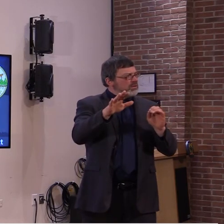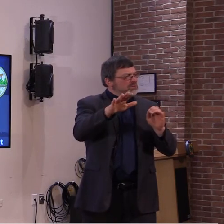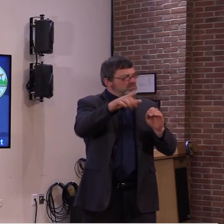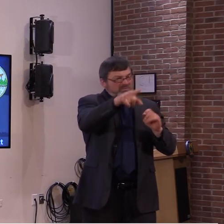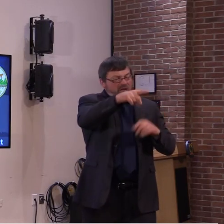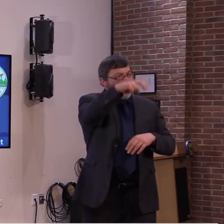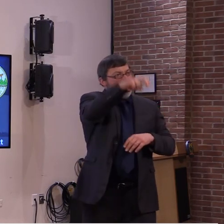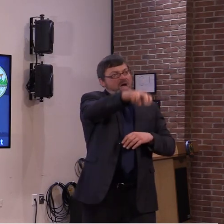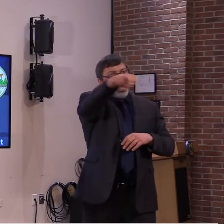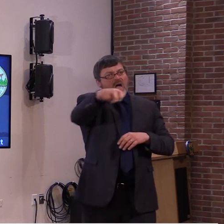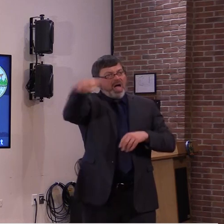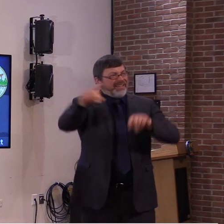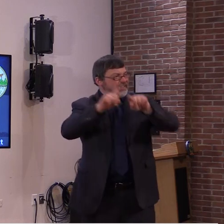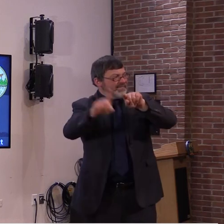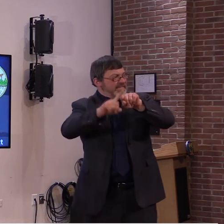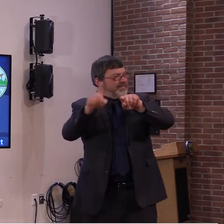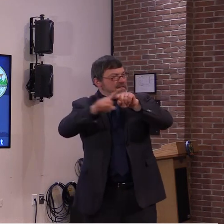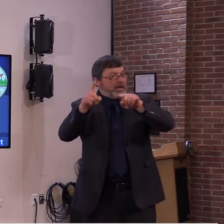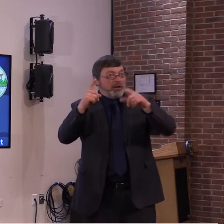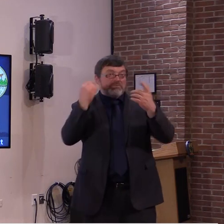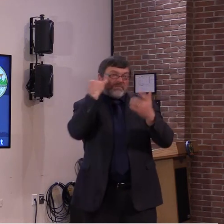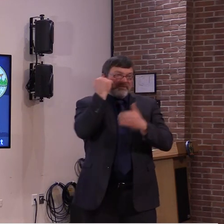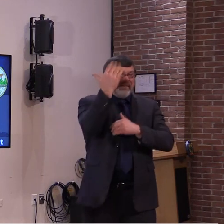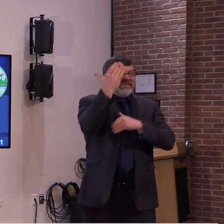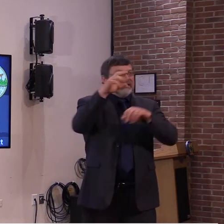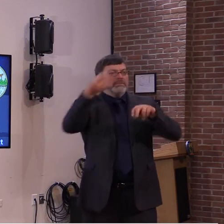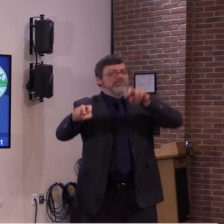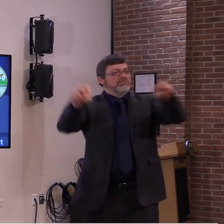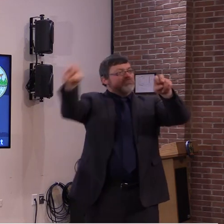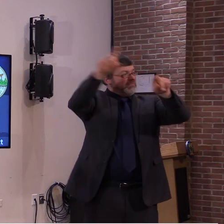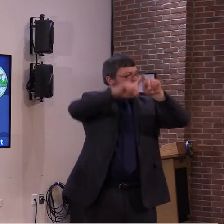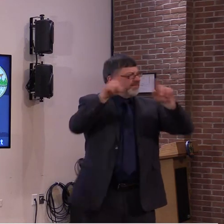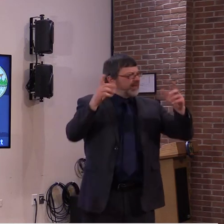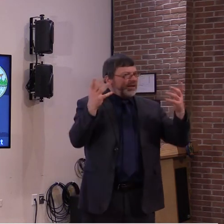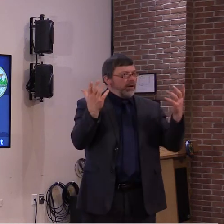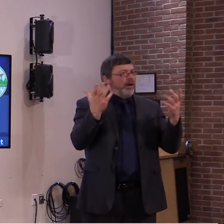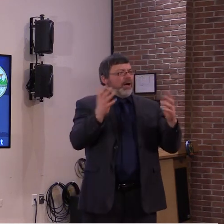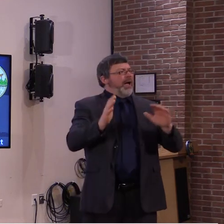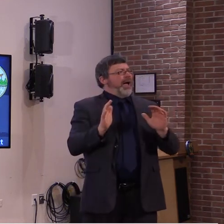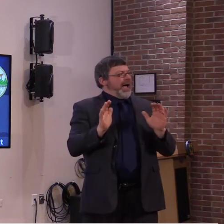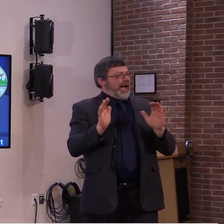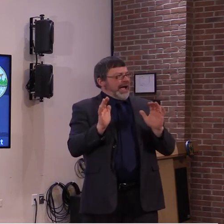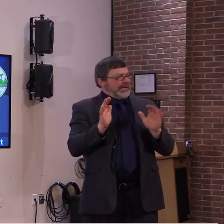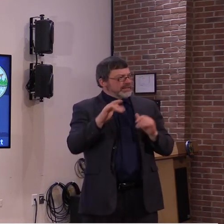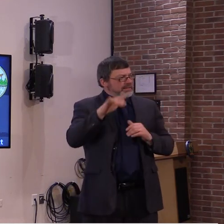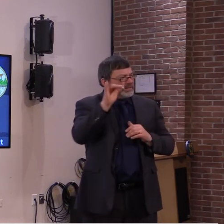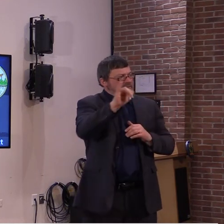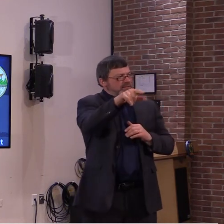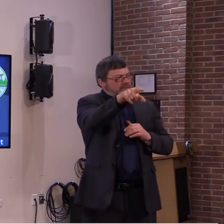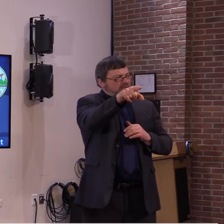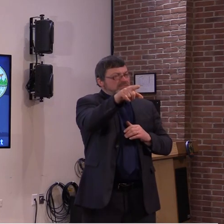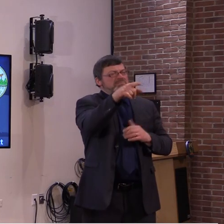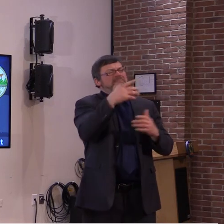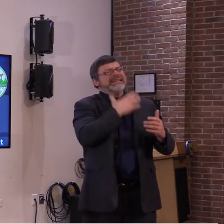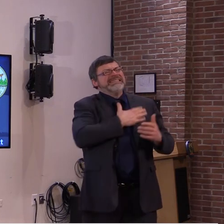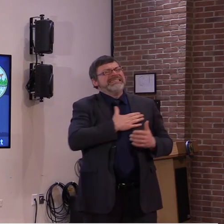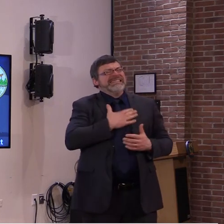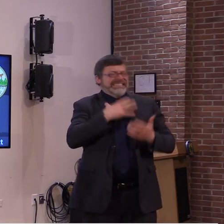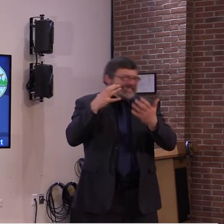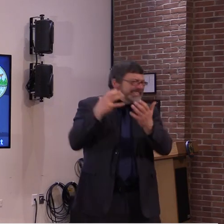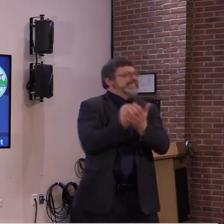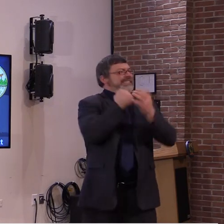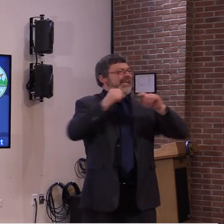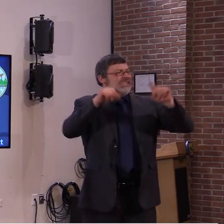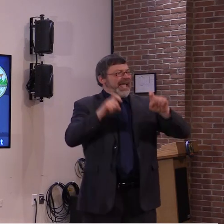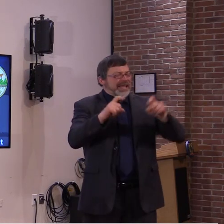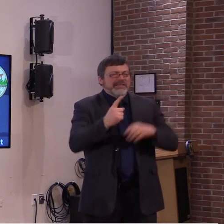every day. Many sites now allow you to take your sample yourself using a short swab in your nose.